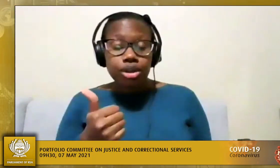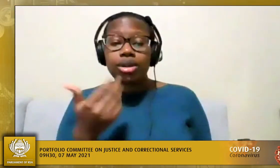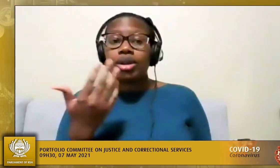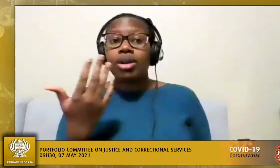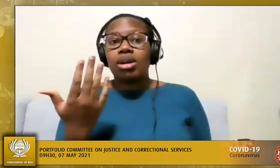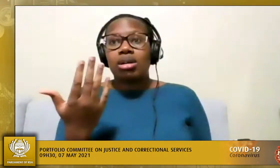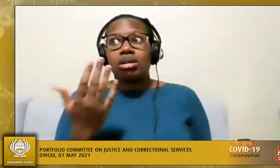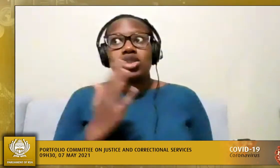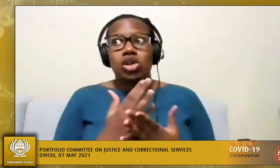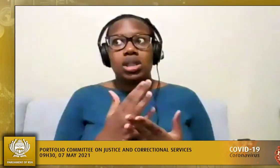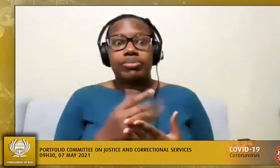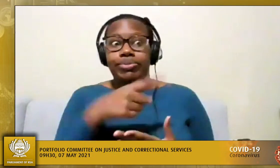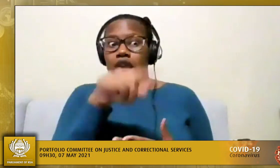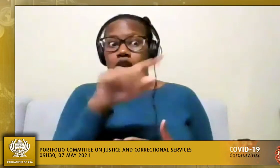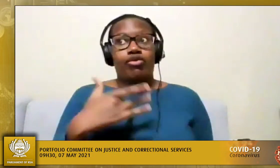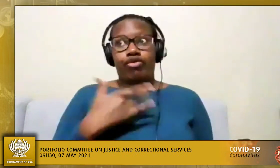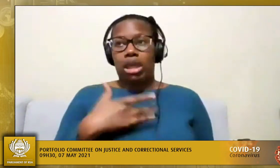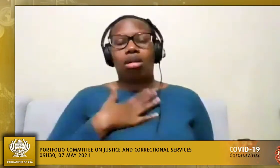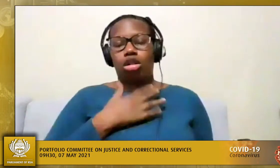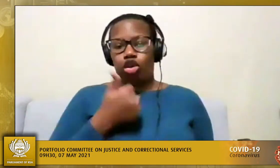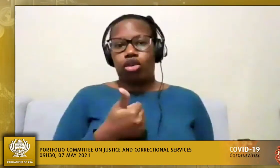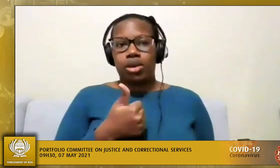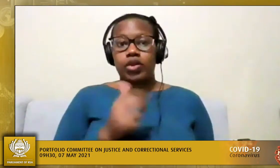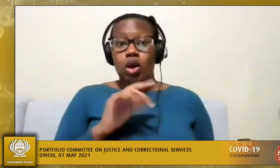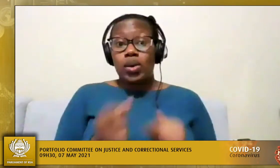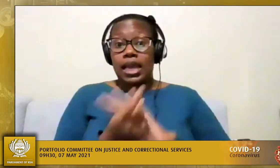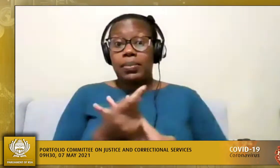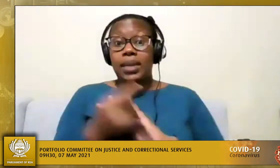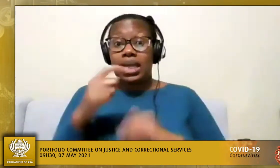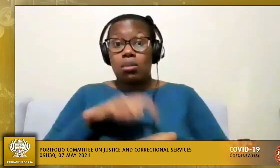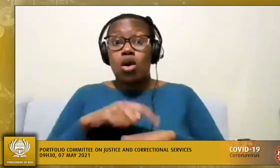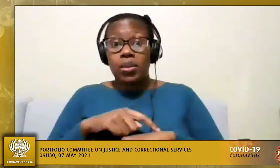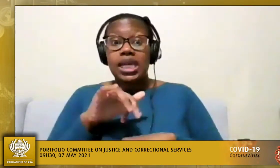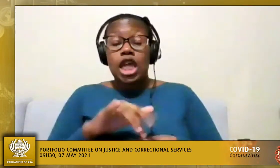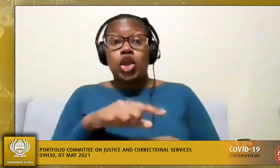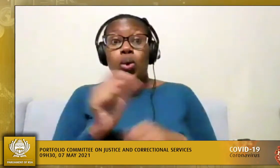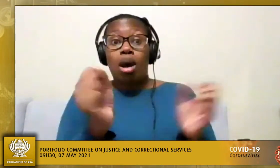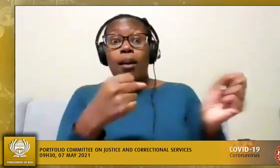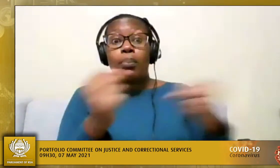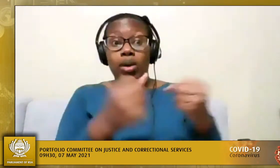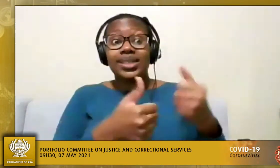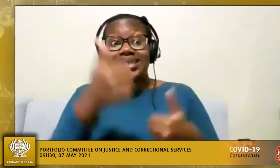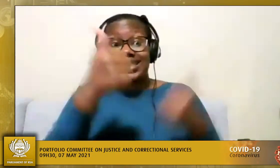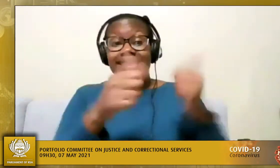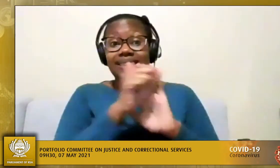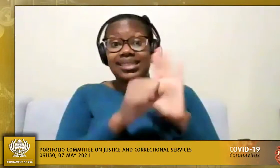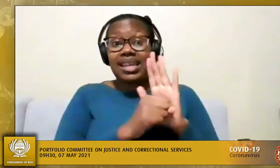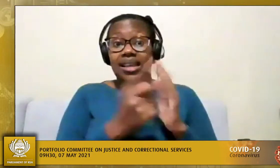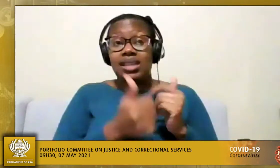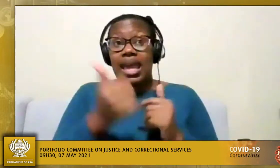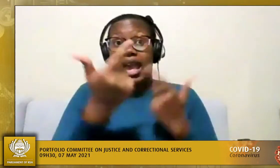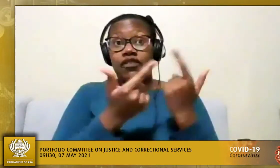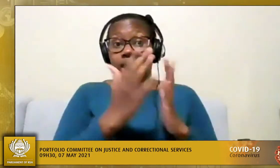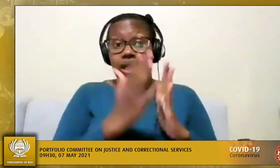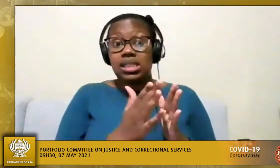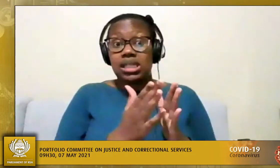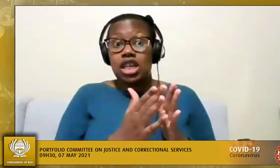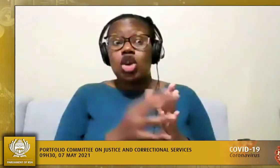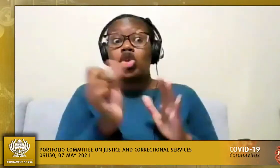it certainly doesn't make them feel good and what's happening at the moment is of course you're pointing senior State Advocates to to